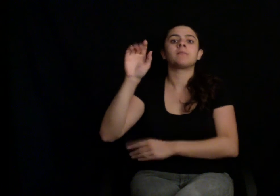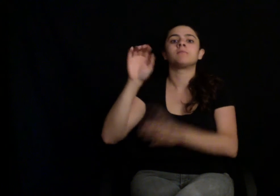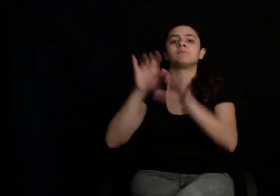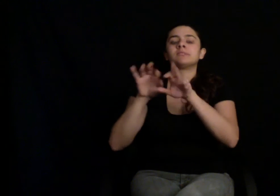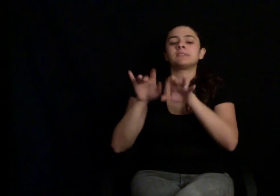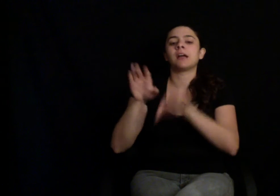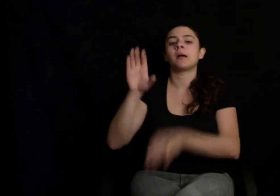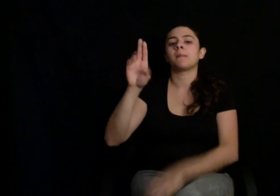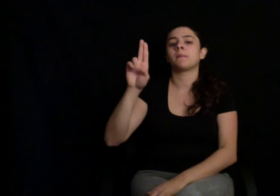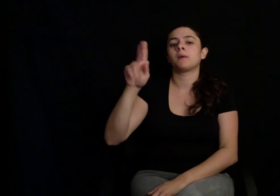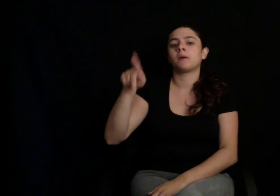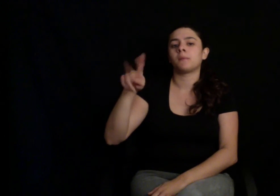code UPVOTED.